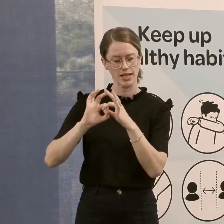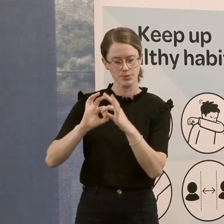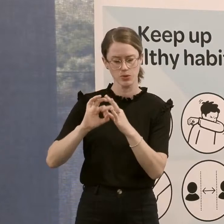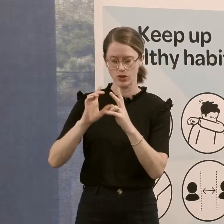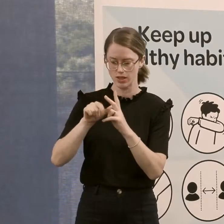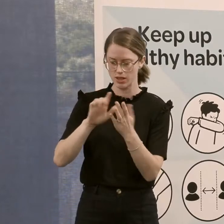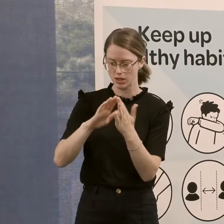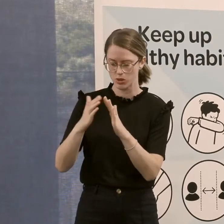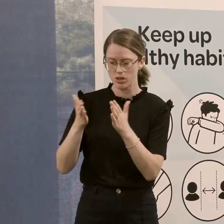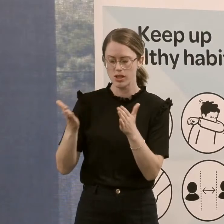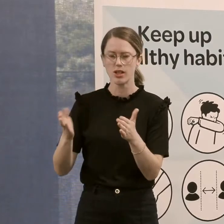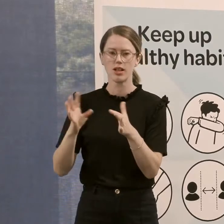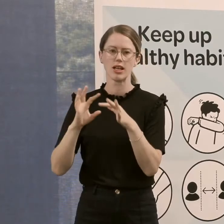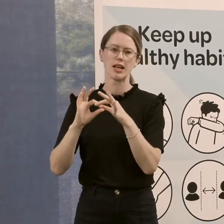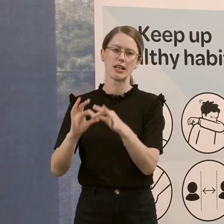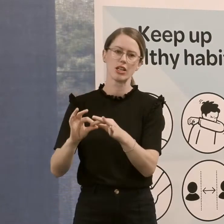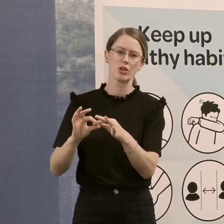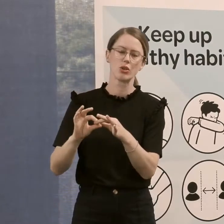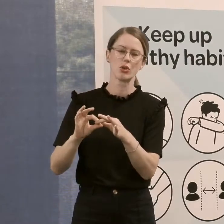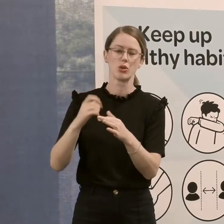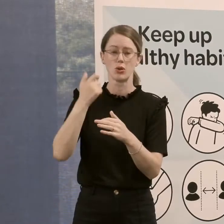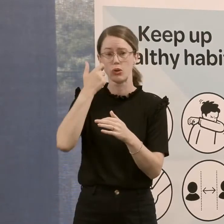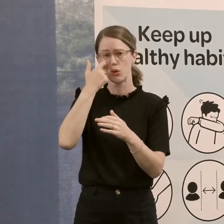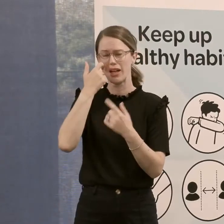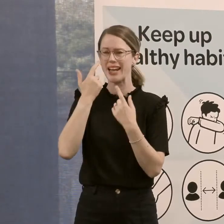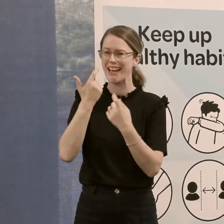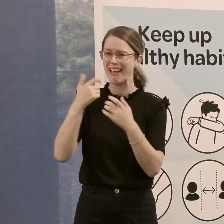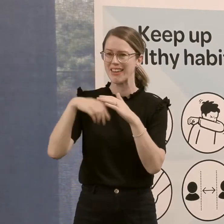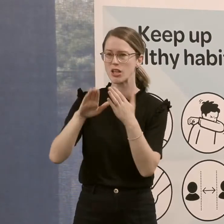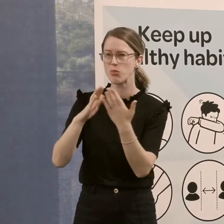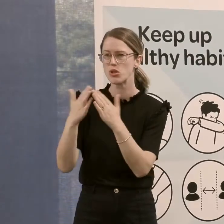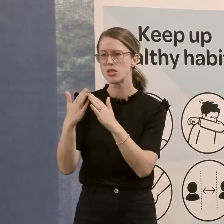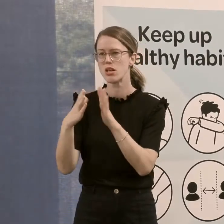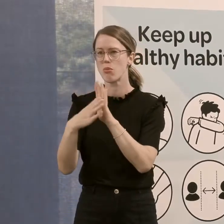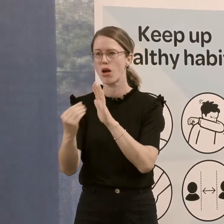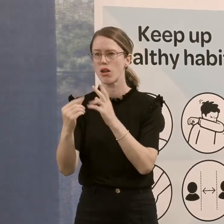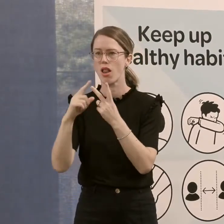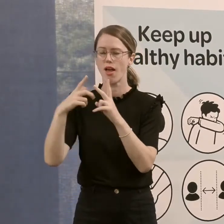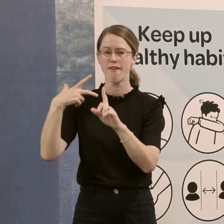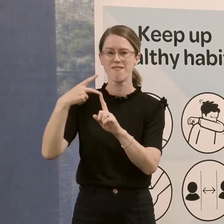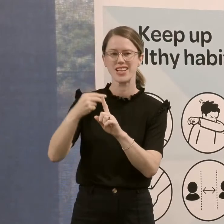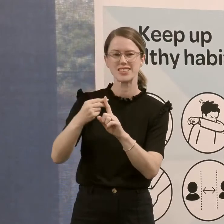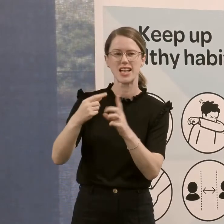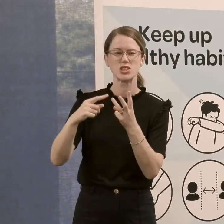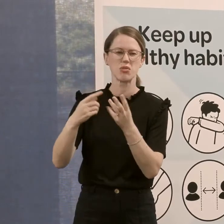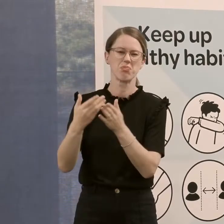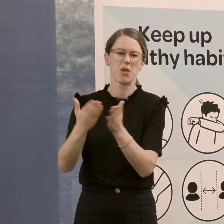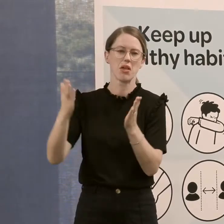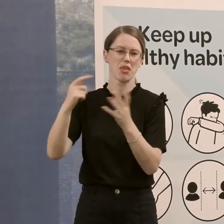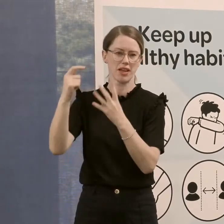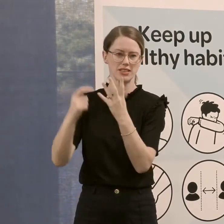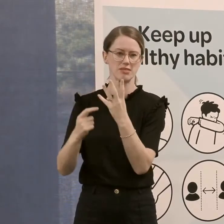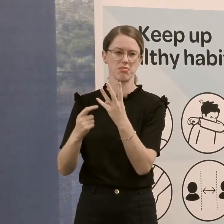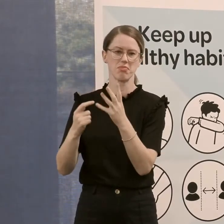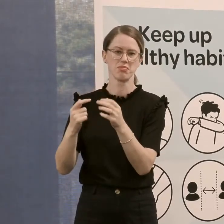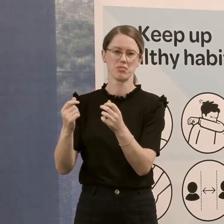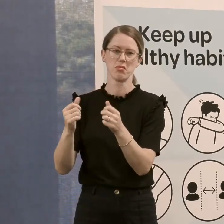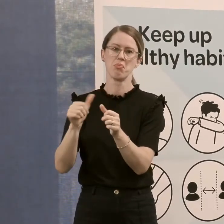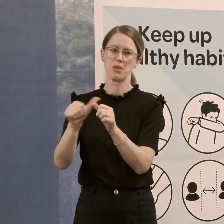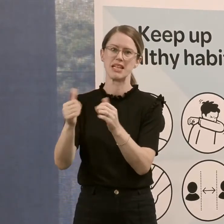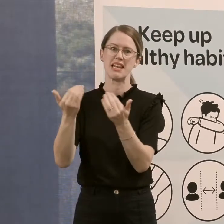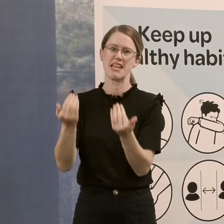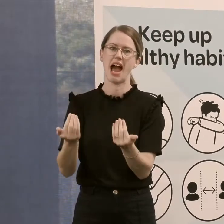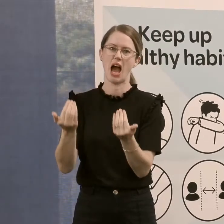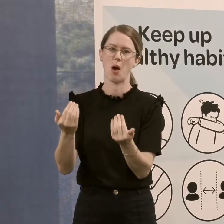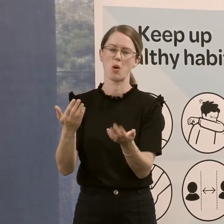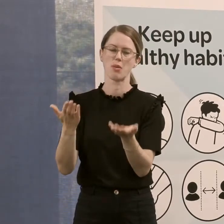disability community around care in the community model, around vaccination and around the broader response is much stronger than it was